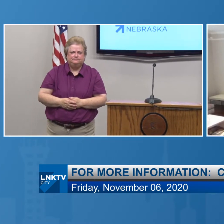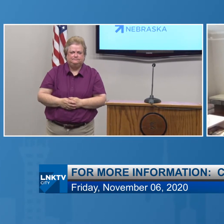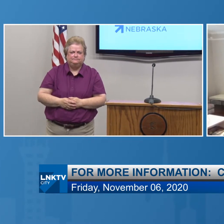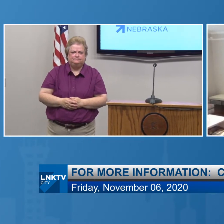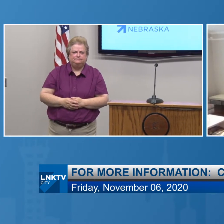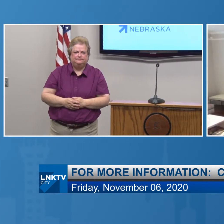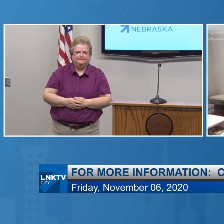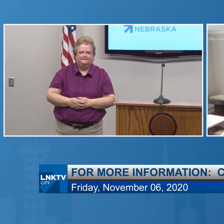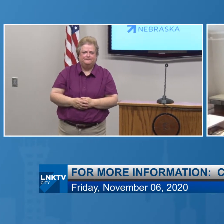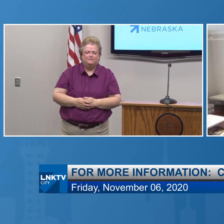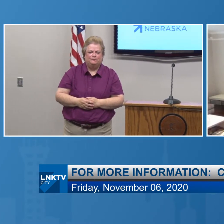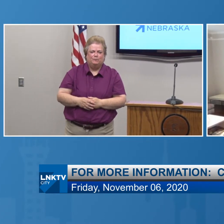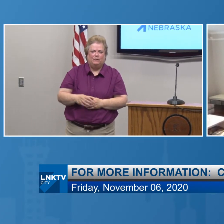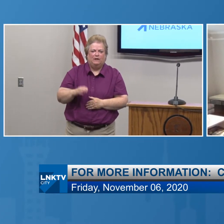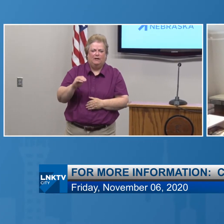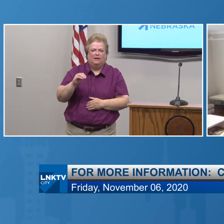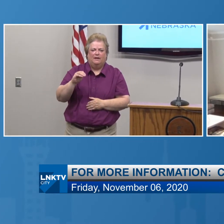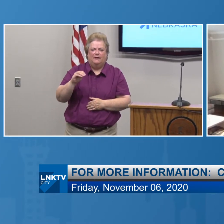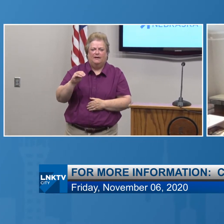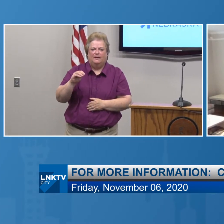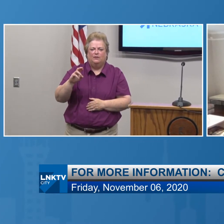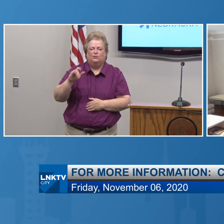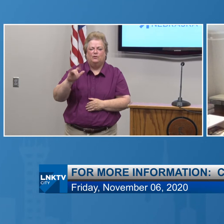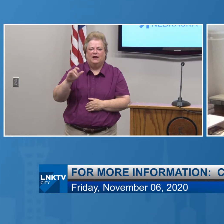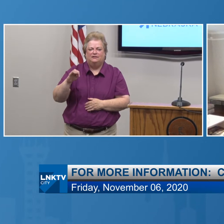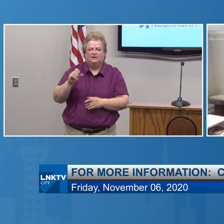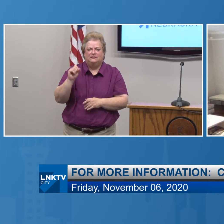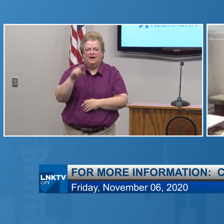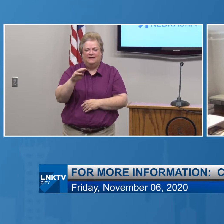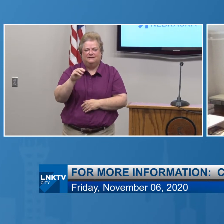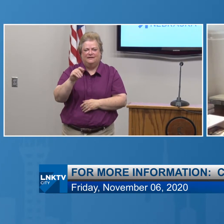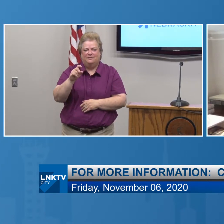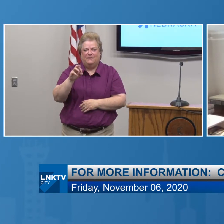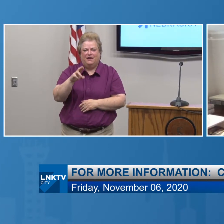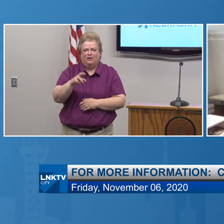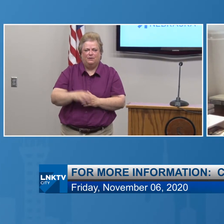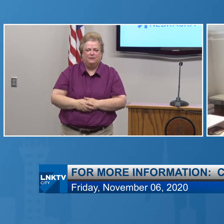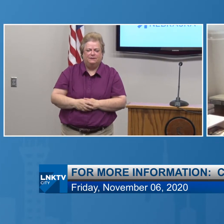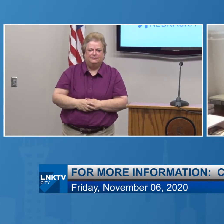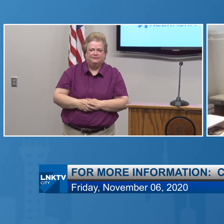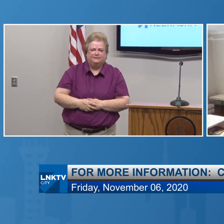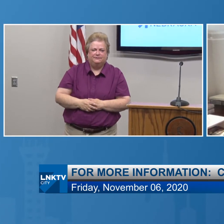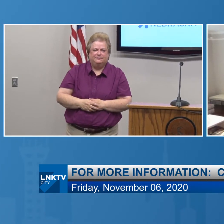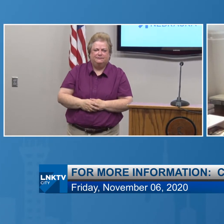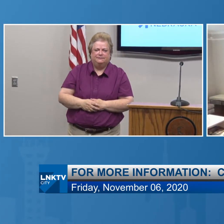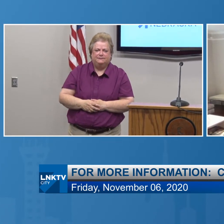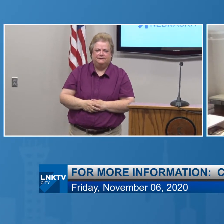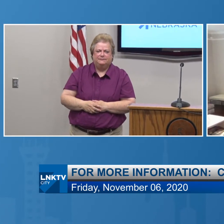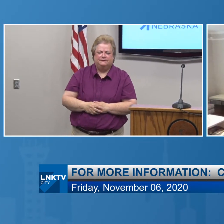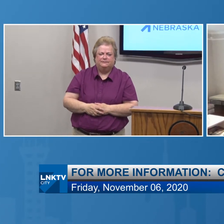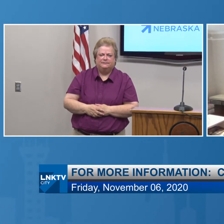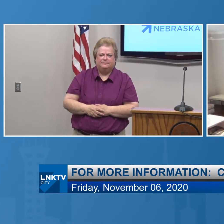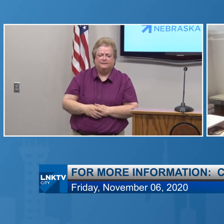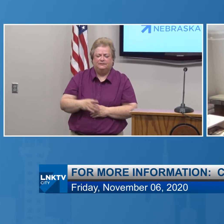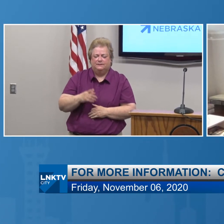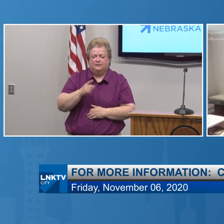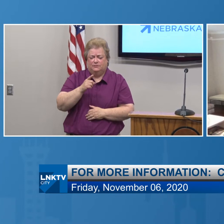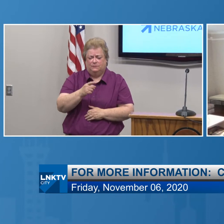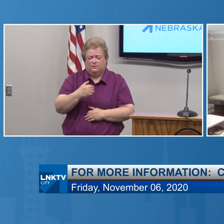Mayor Riley at the Journal-Star with a question for you. First, do you have any